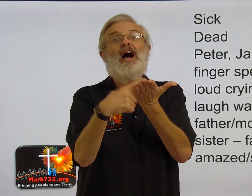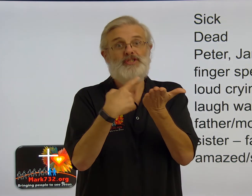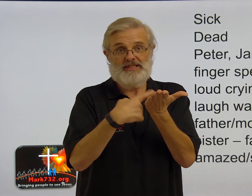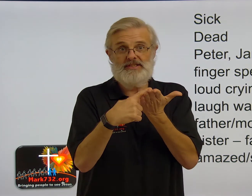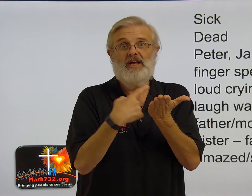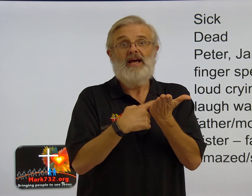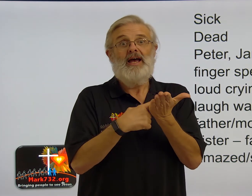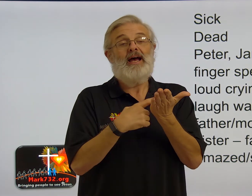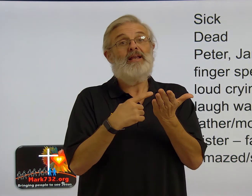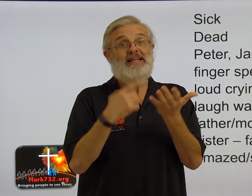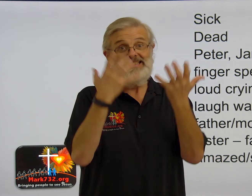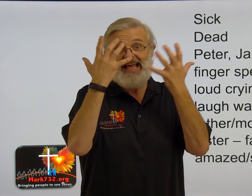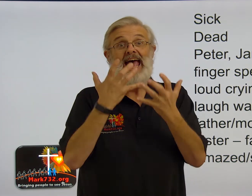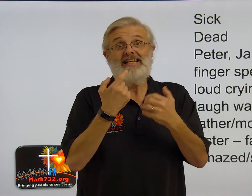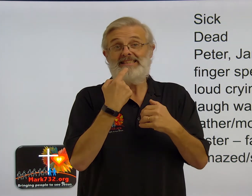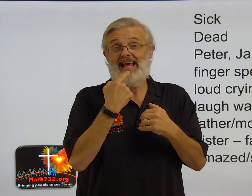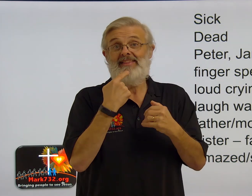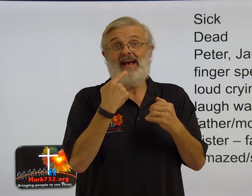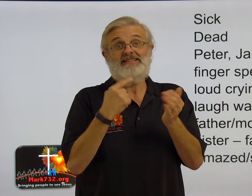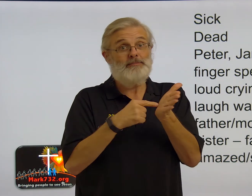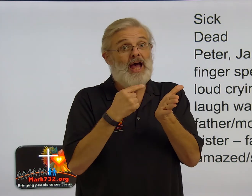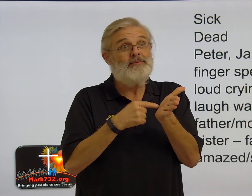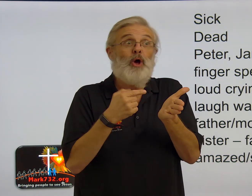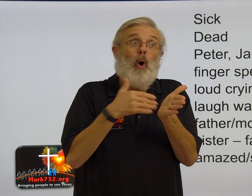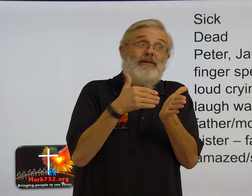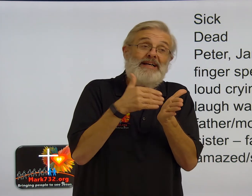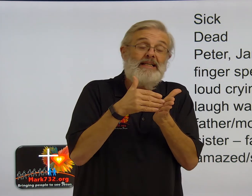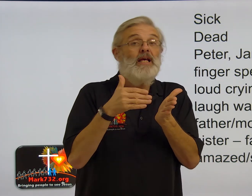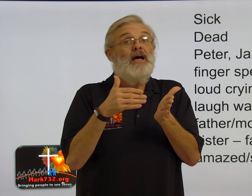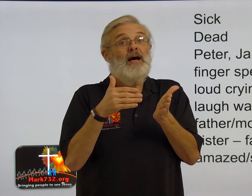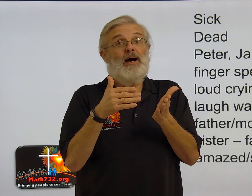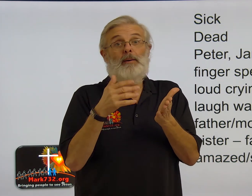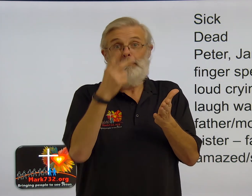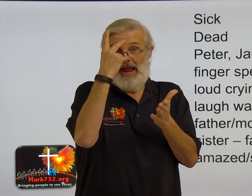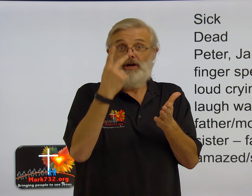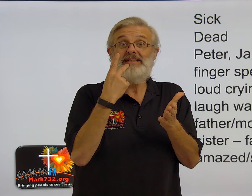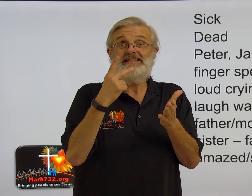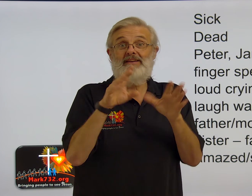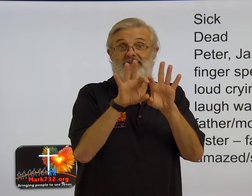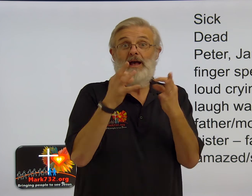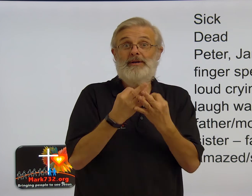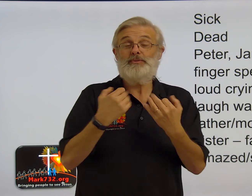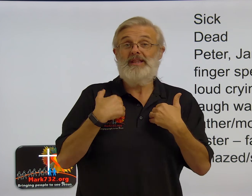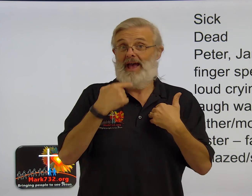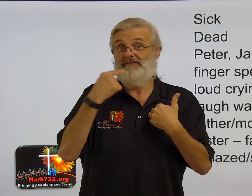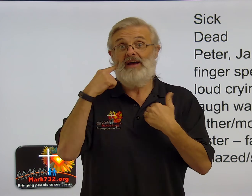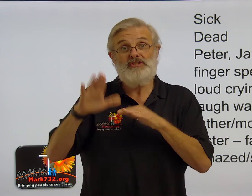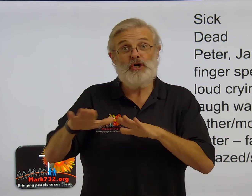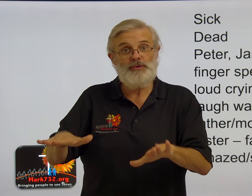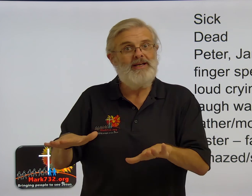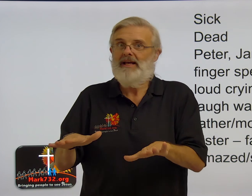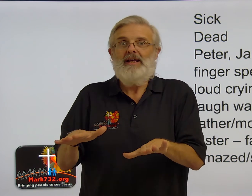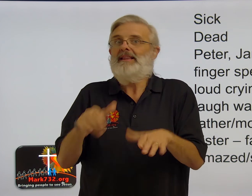discussions. And it's sad to say that often, parents and families, when they have deaf children, they don't